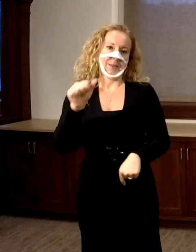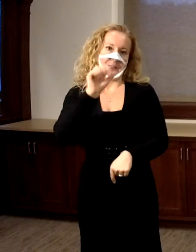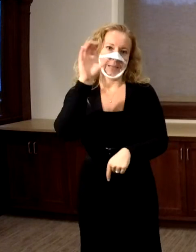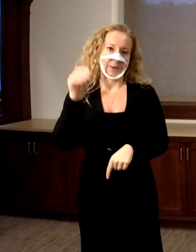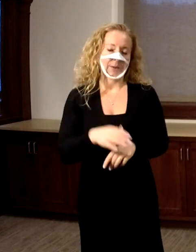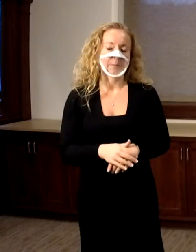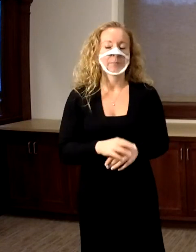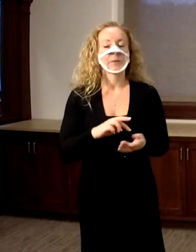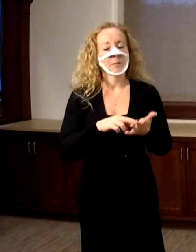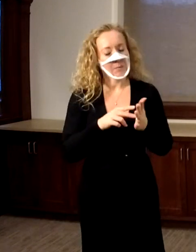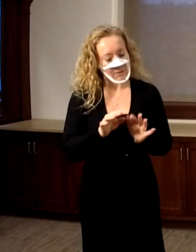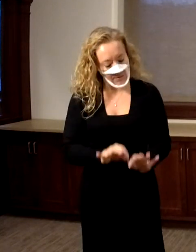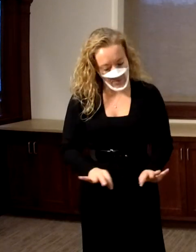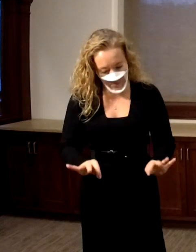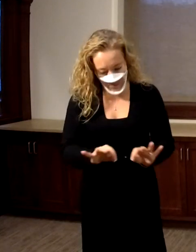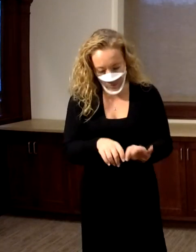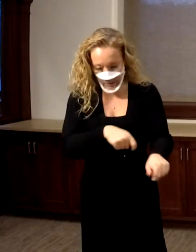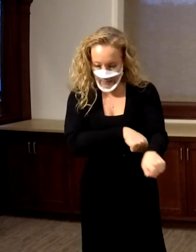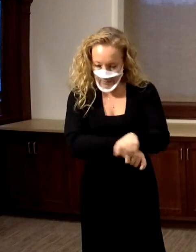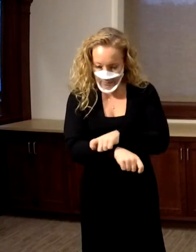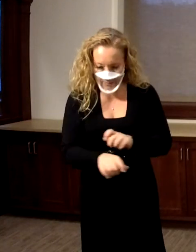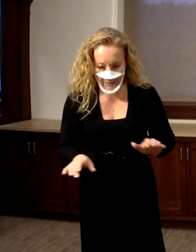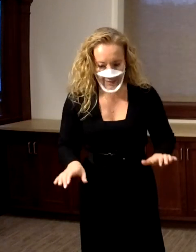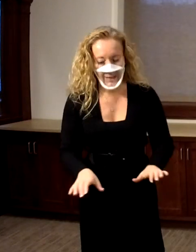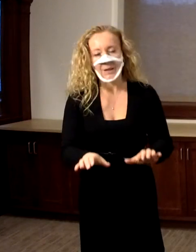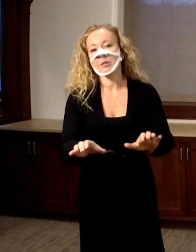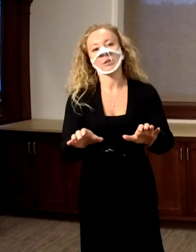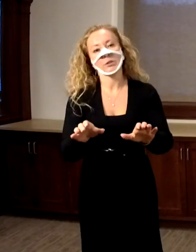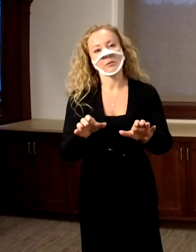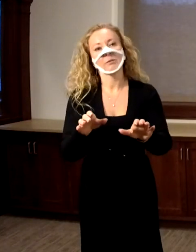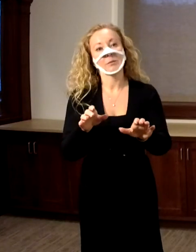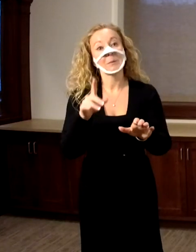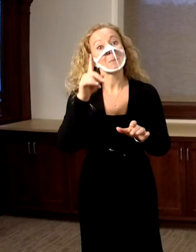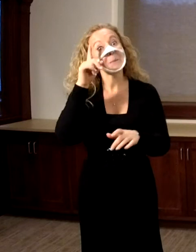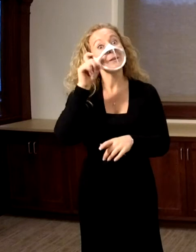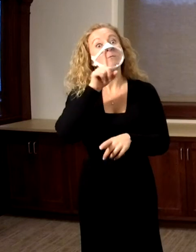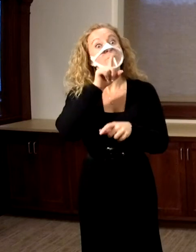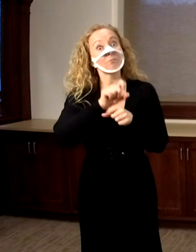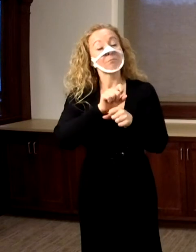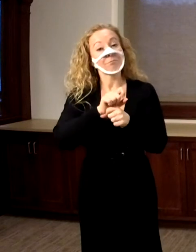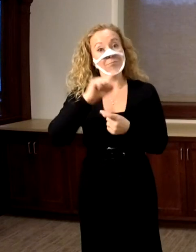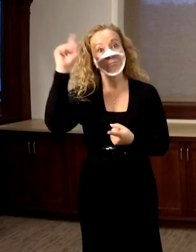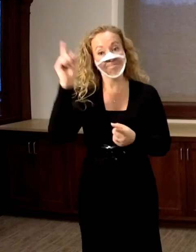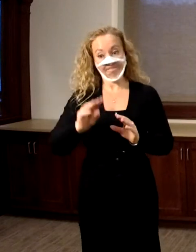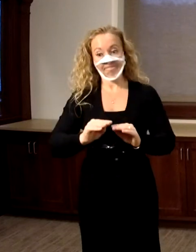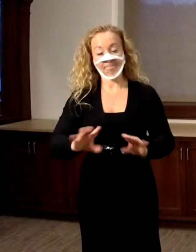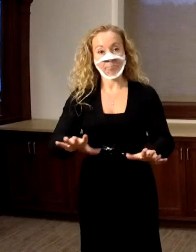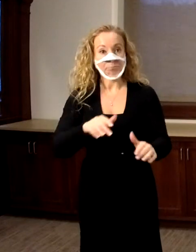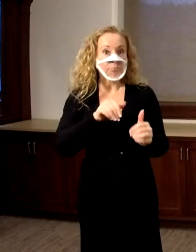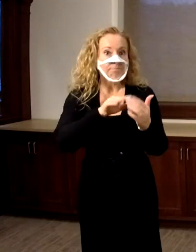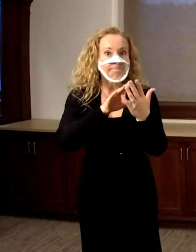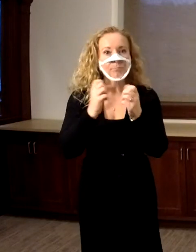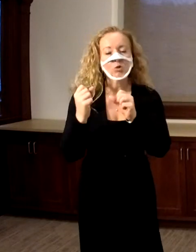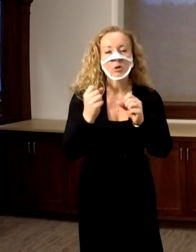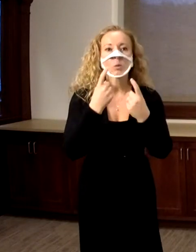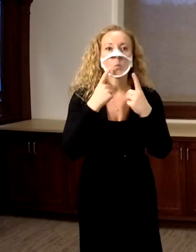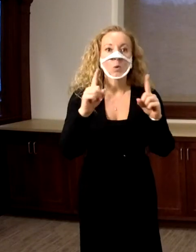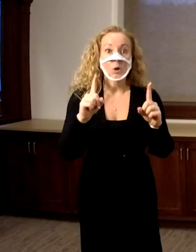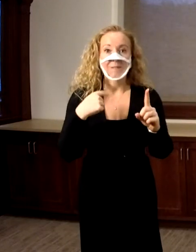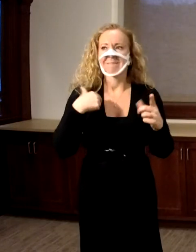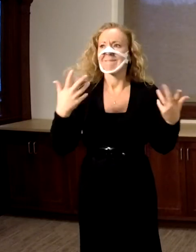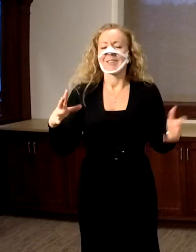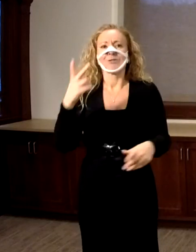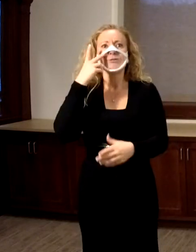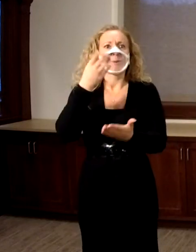So action is needed because mitigation strategies and measures really do work. And we have evidence to support this.